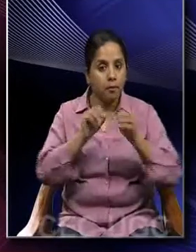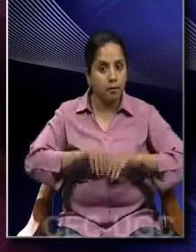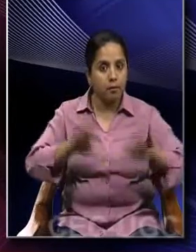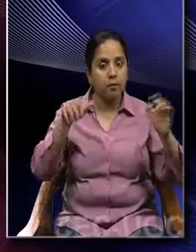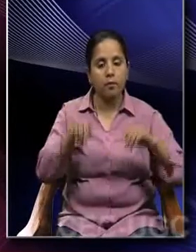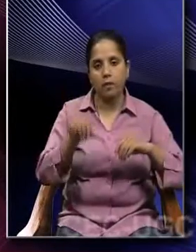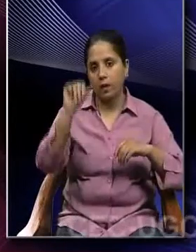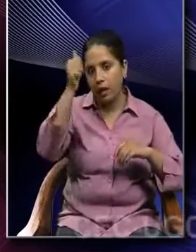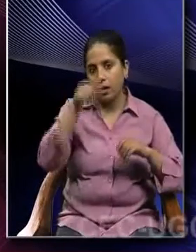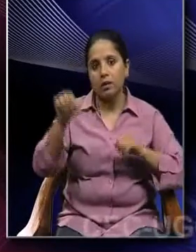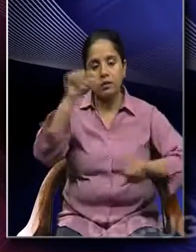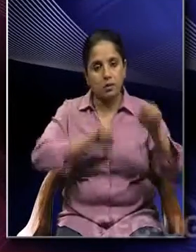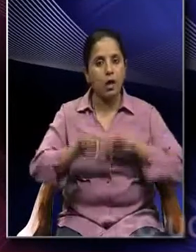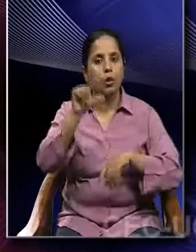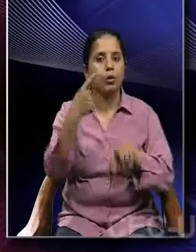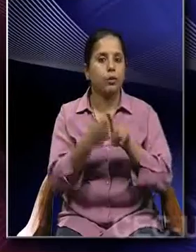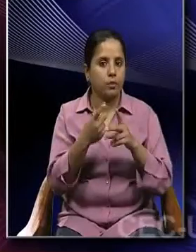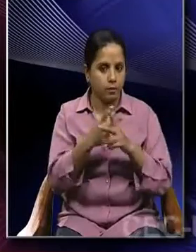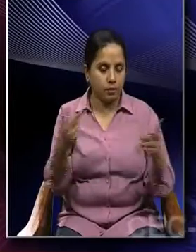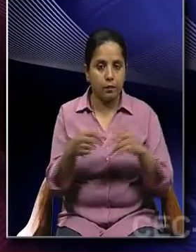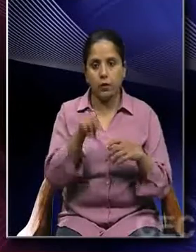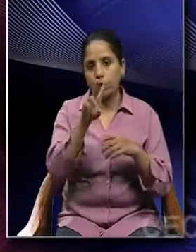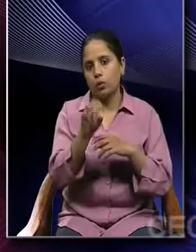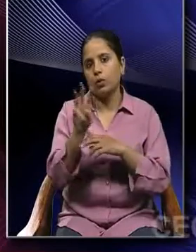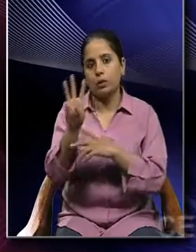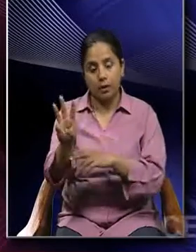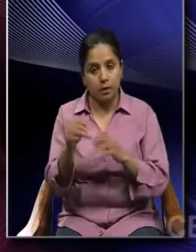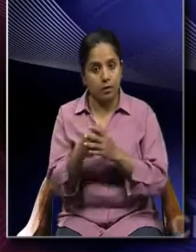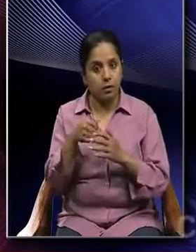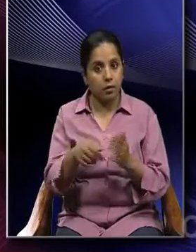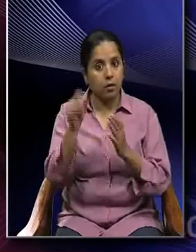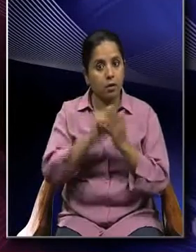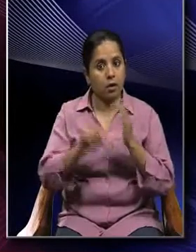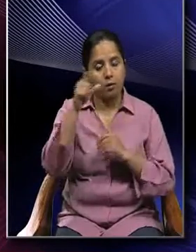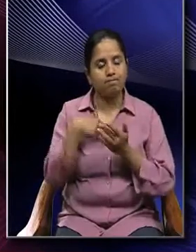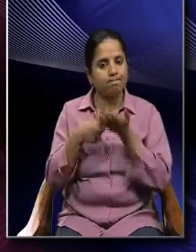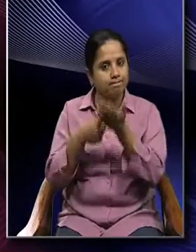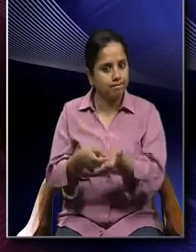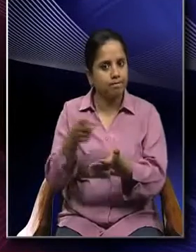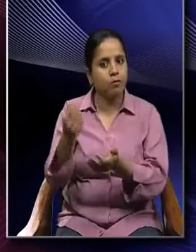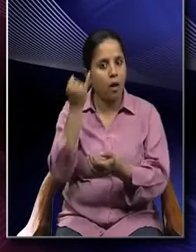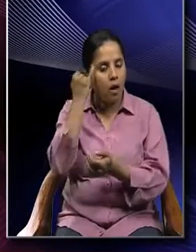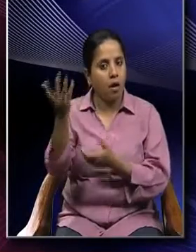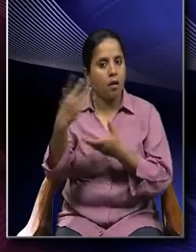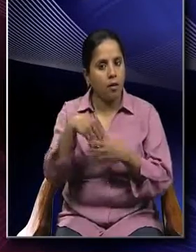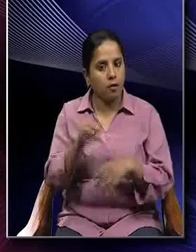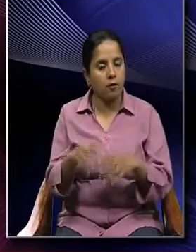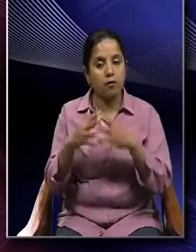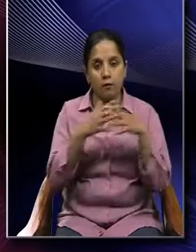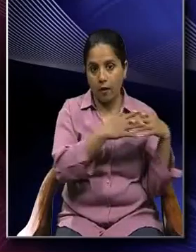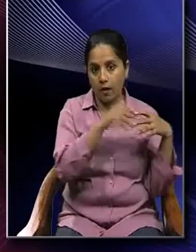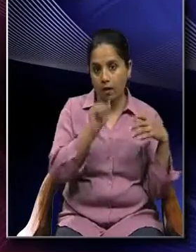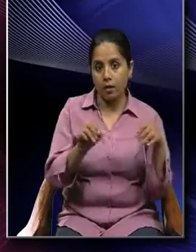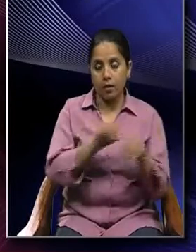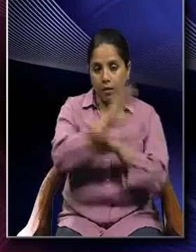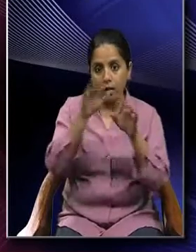UK in 2003. So, with due acknowledge to the author who has contributed to this idea of Western Enlightenment and